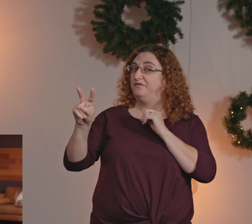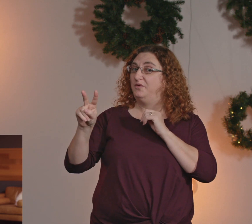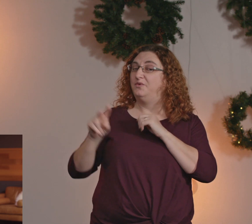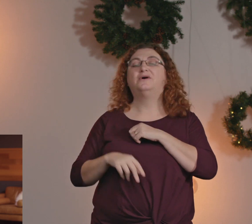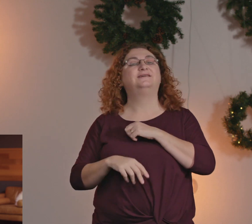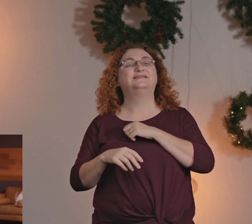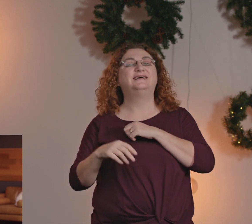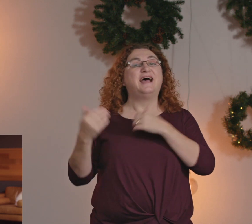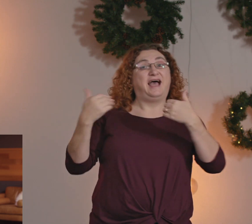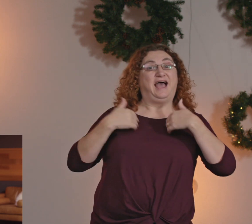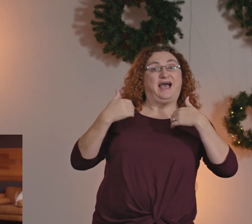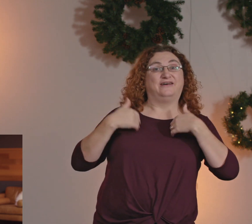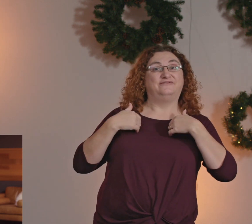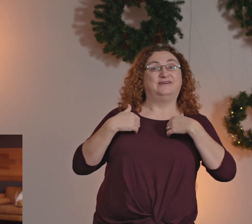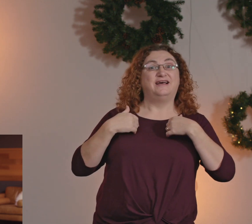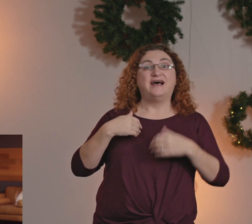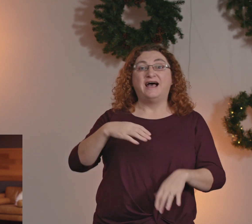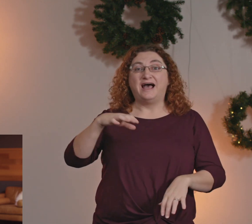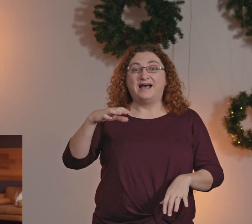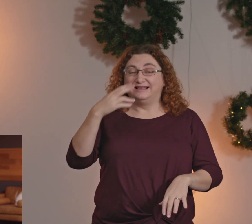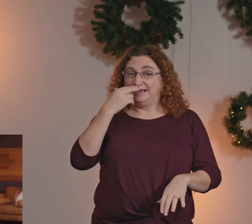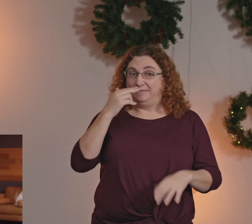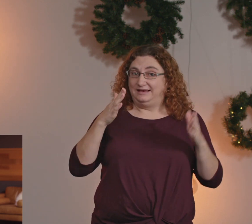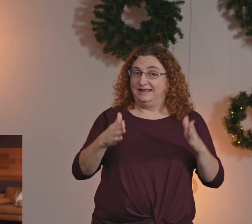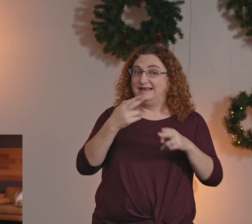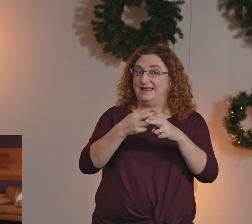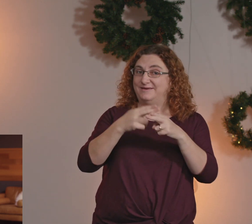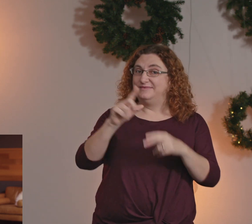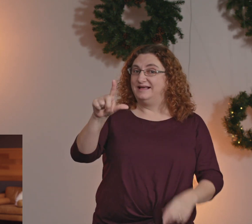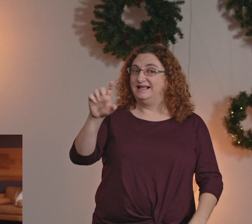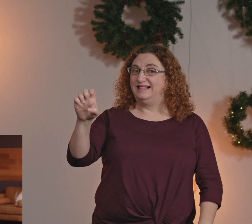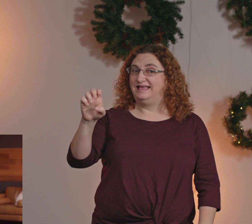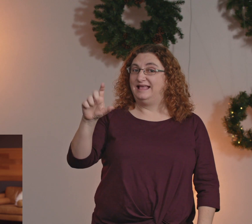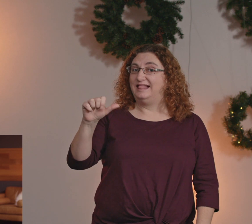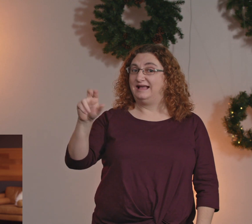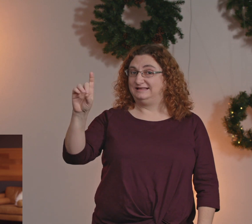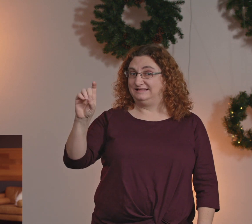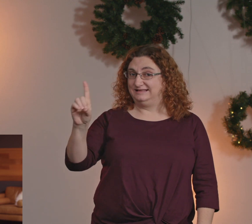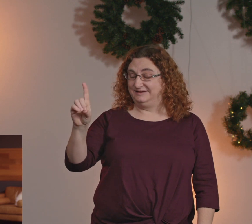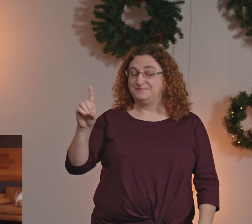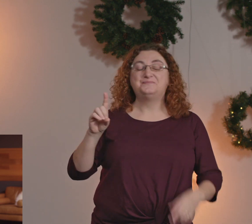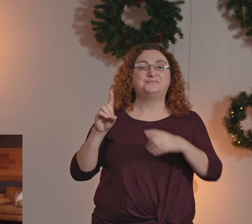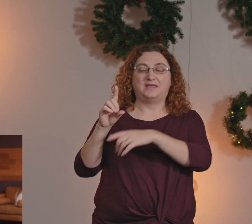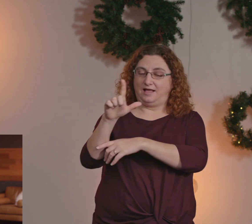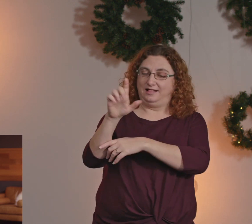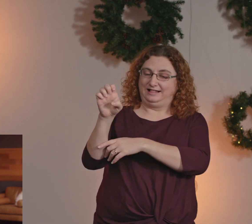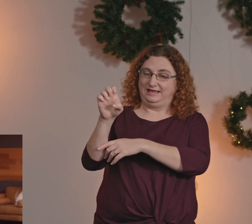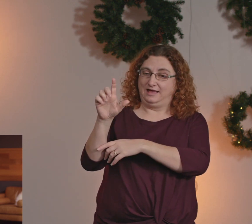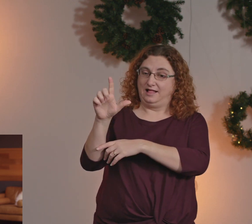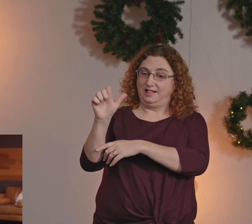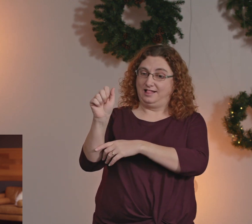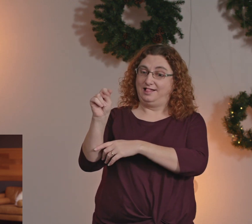Leland Claussen will be hosting a comedy special from our stage. It will be a great night of comedy, special guests, music, and perhaps a